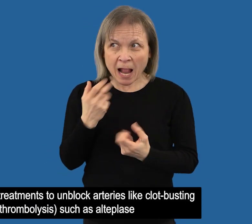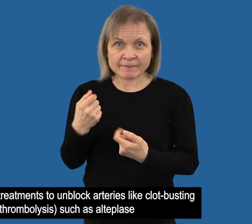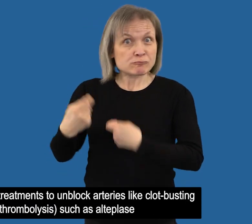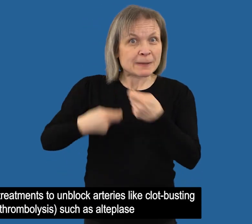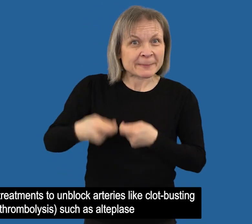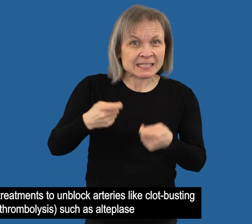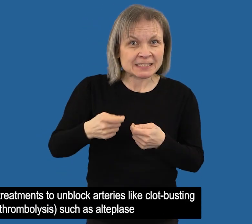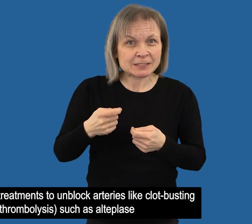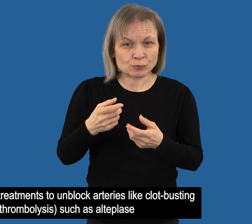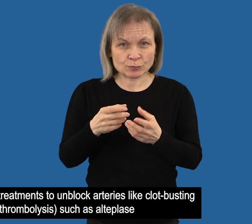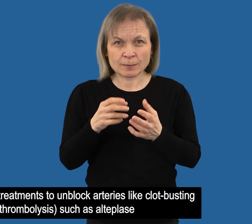especially those who